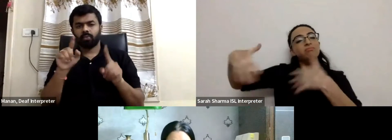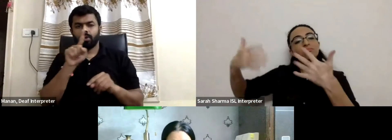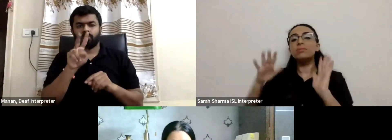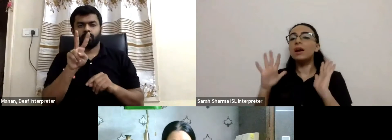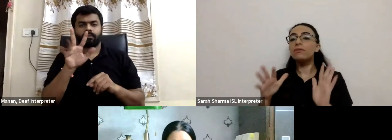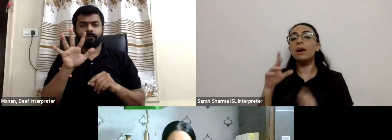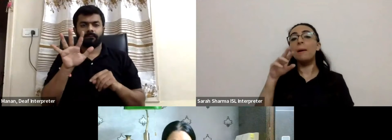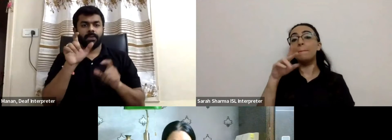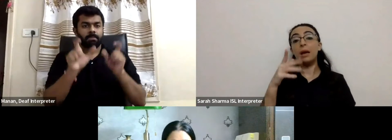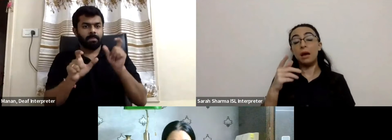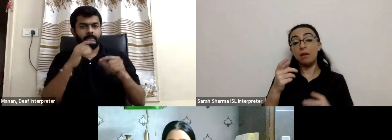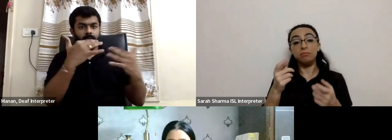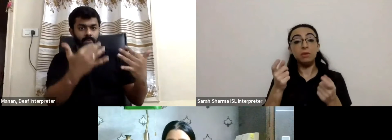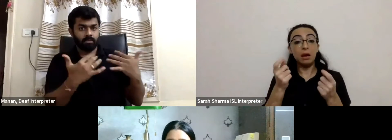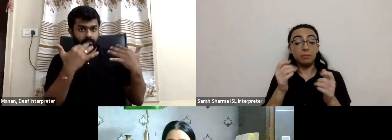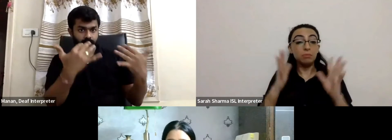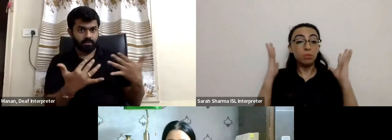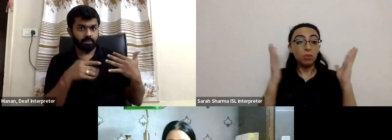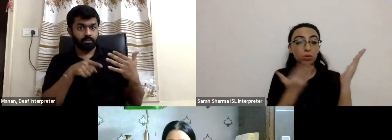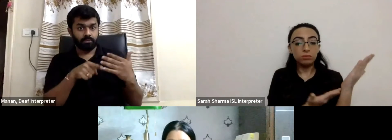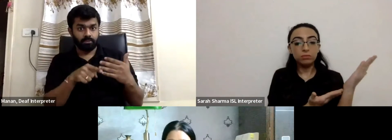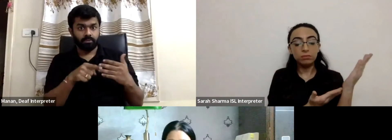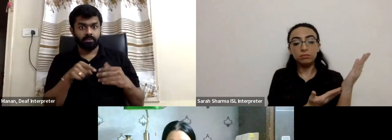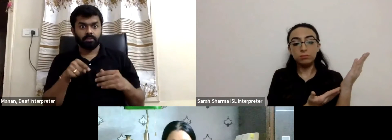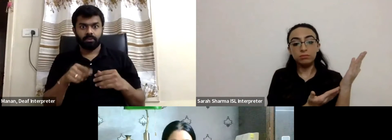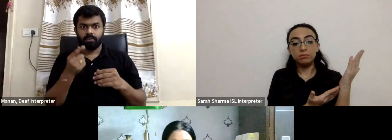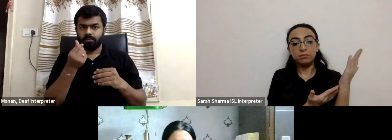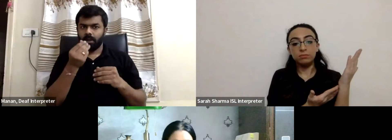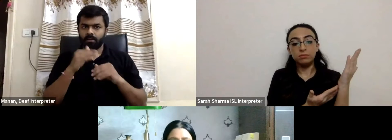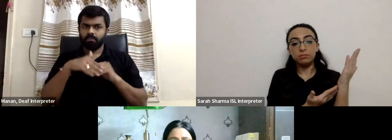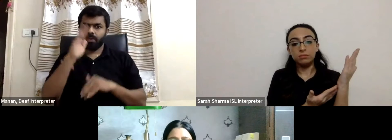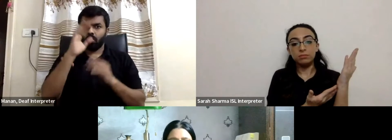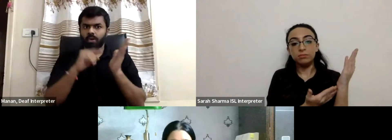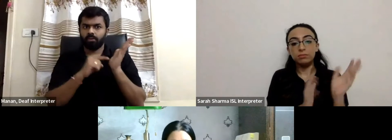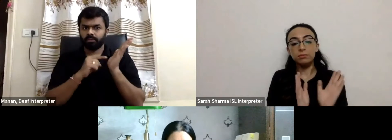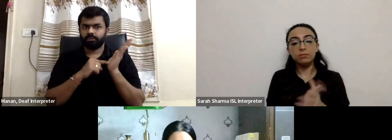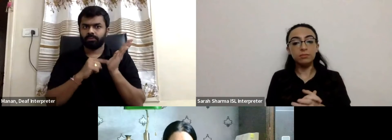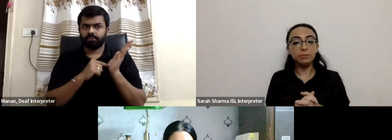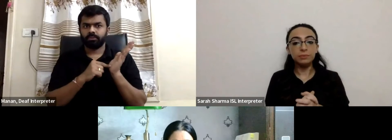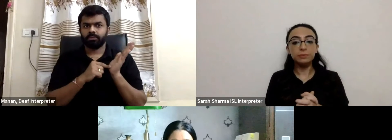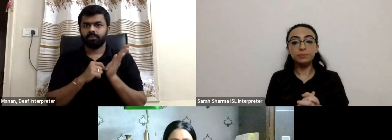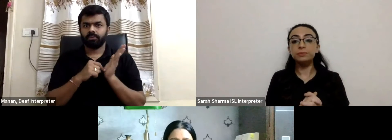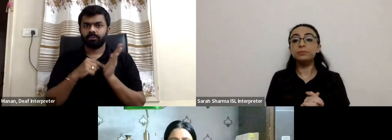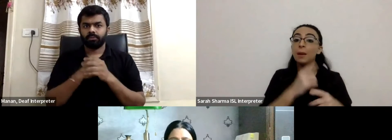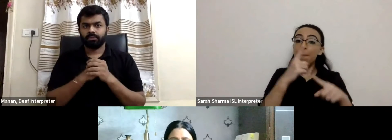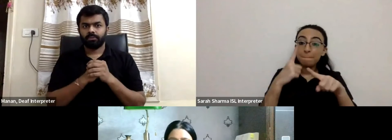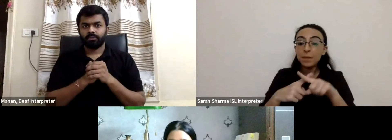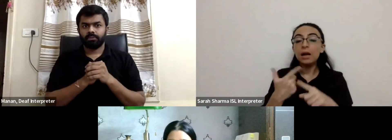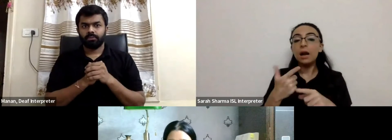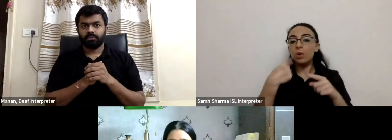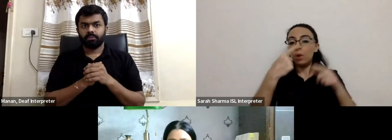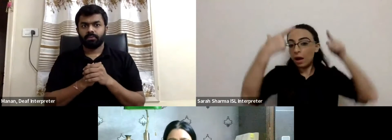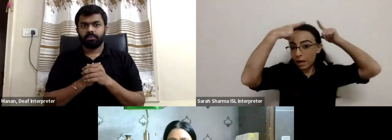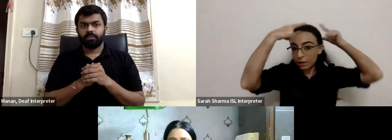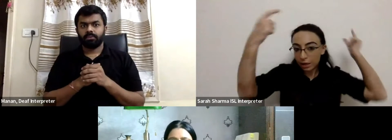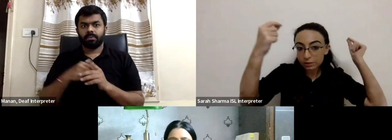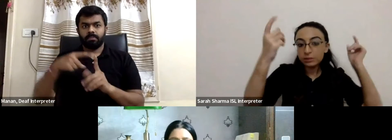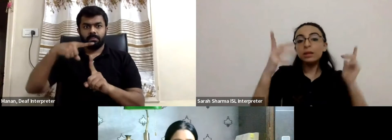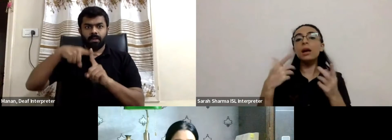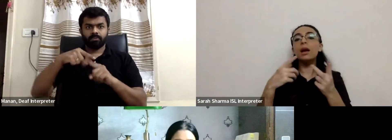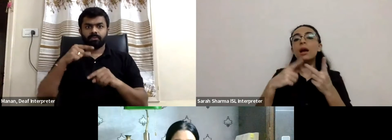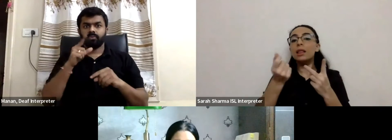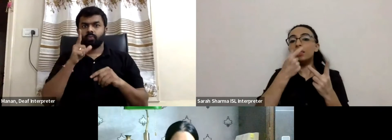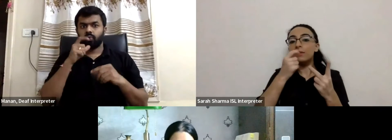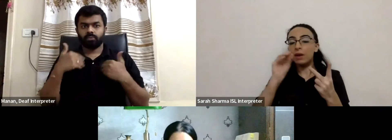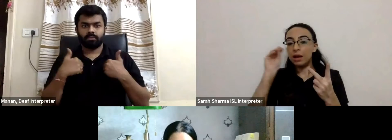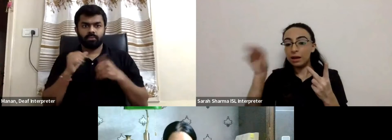is a very big number. And that's how even the pharmacists and nursing assistants are receiving money